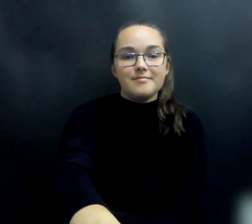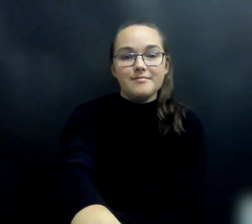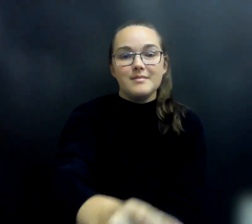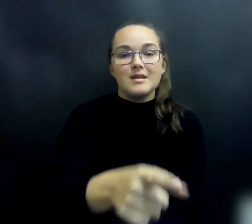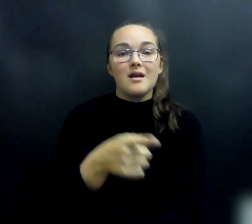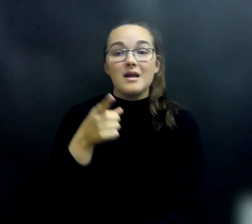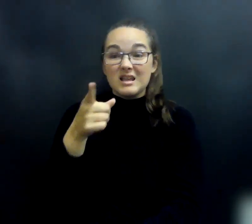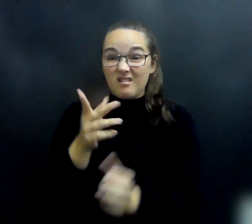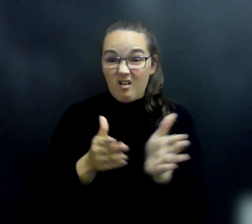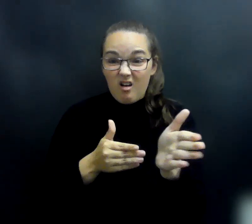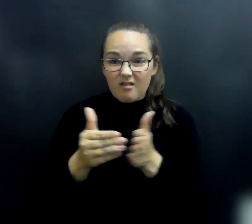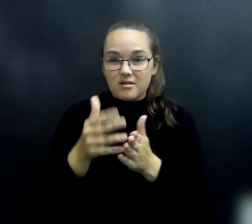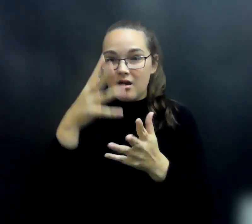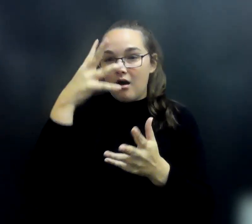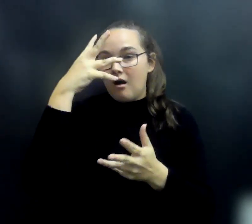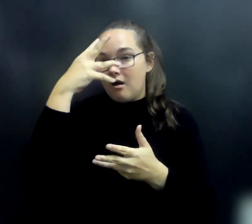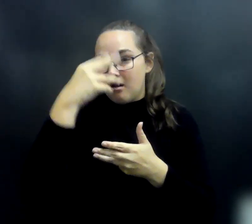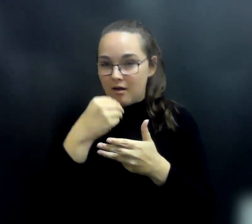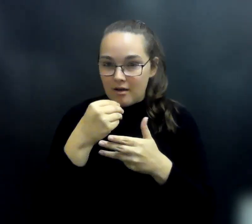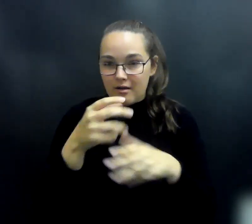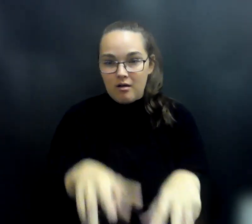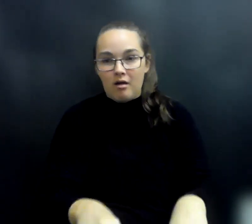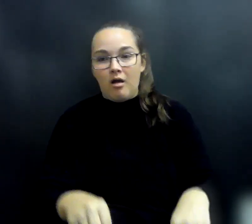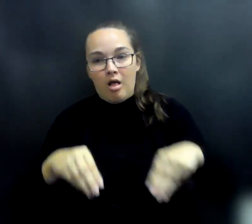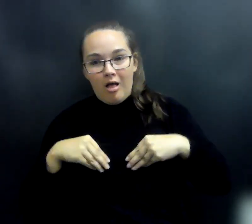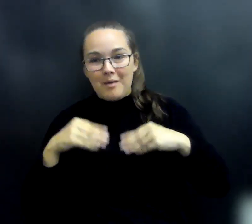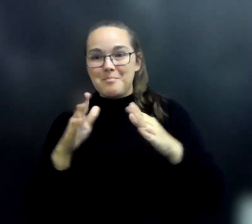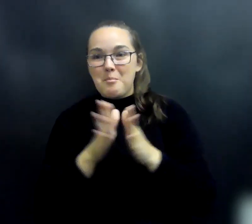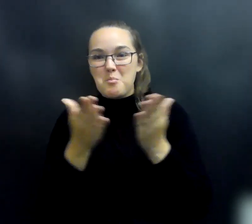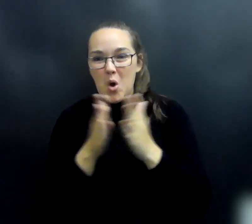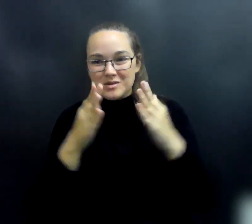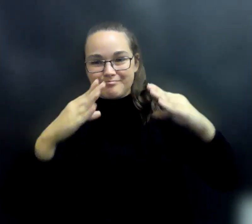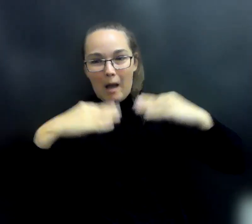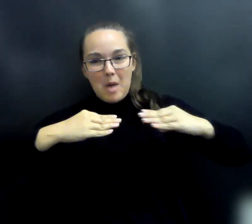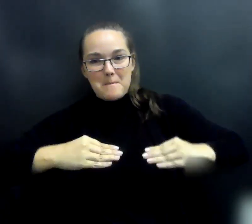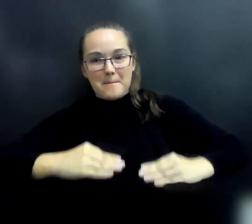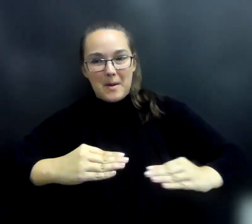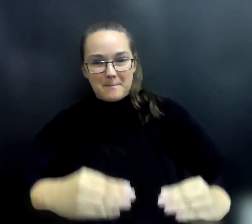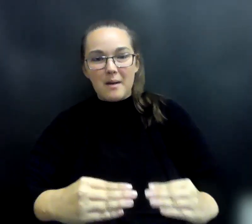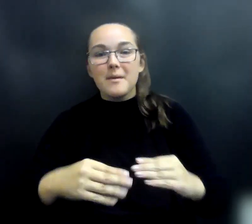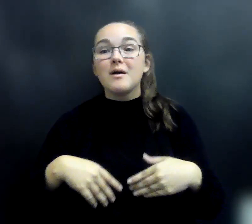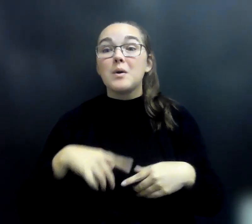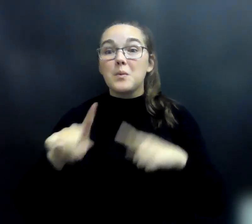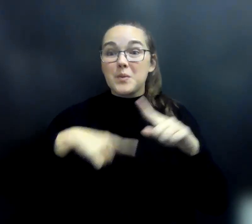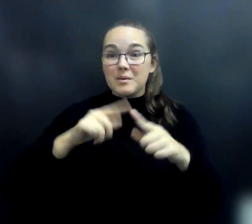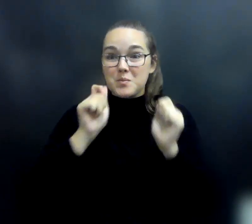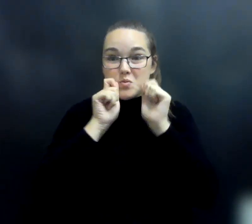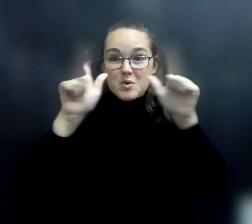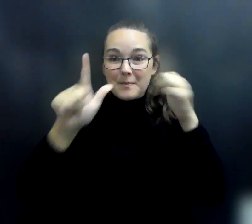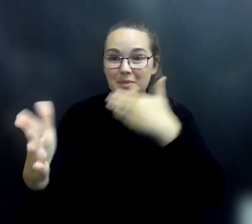He often fell asleep tucked under a cover of astronomy books. When he woke up in the morning, he couldn't wait